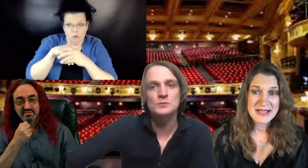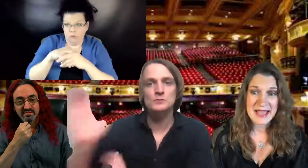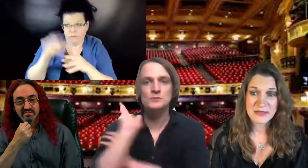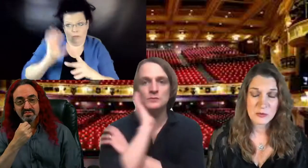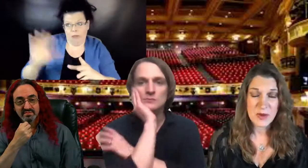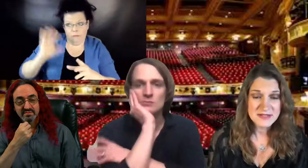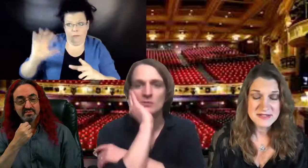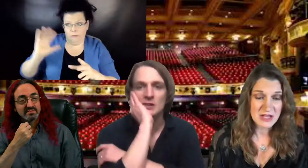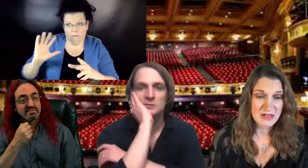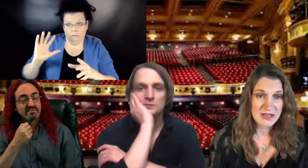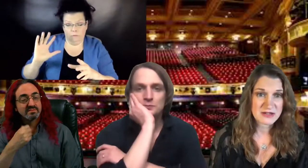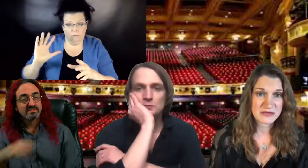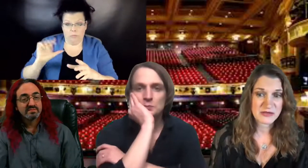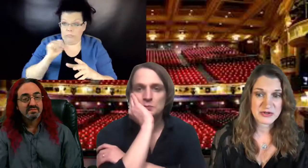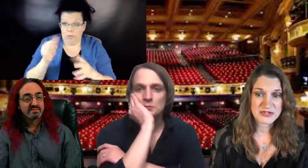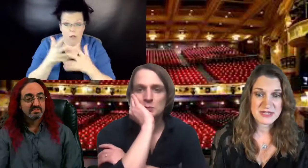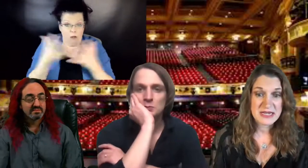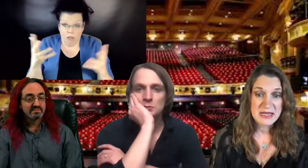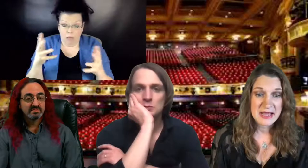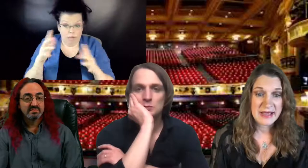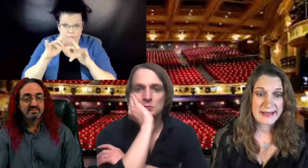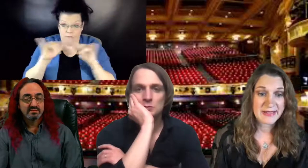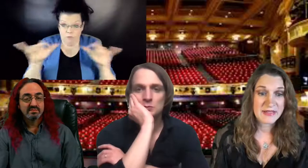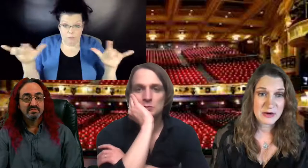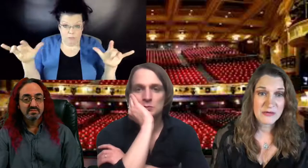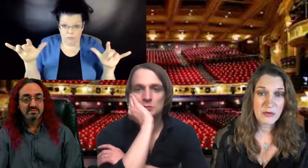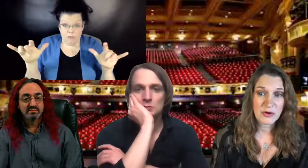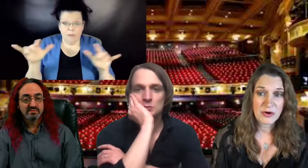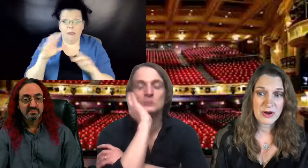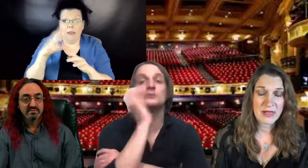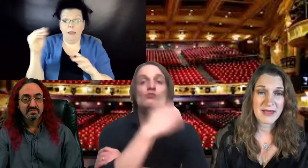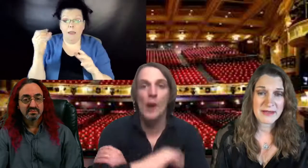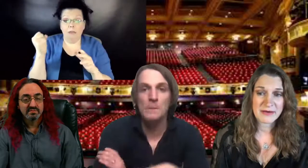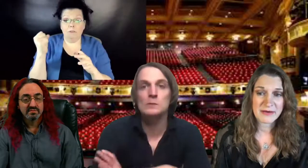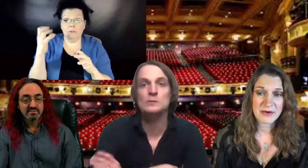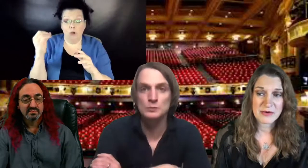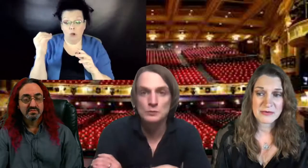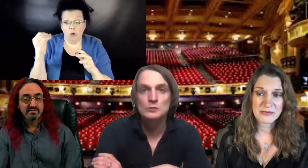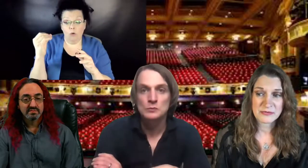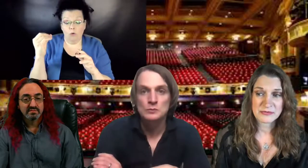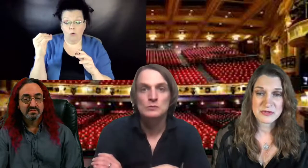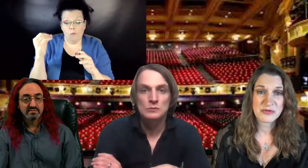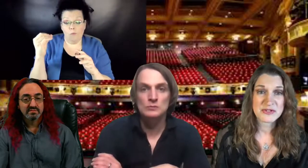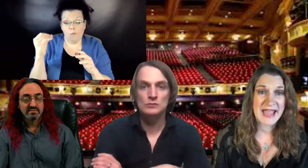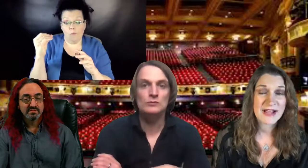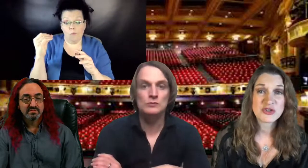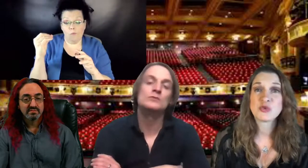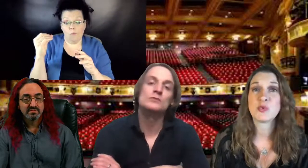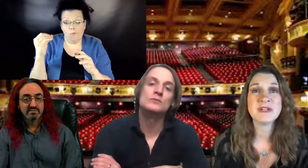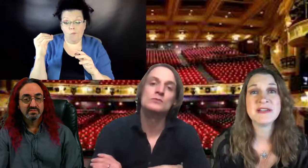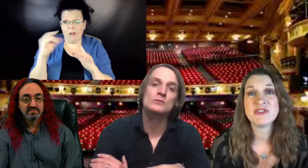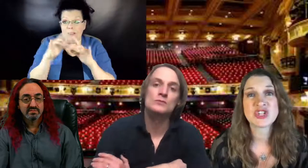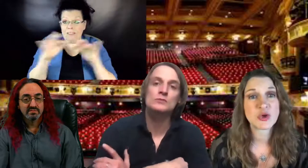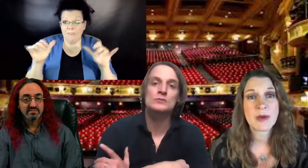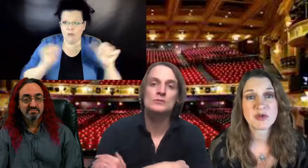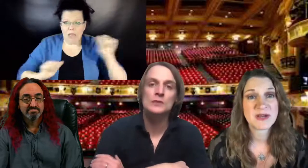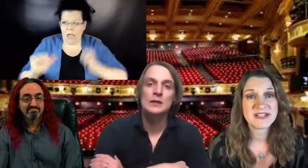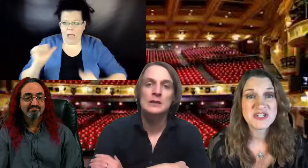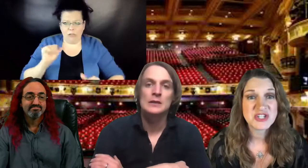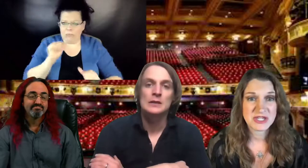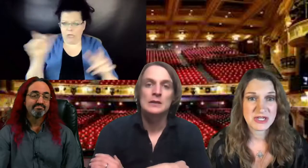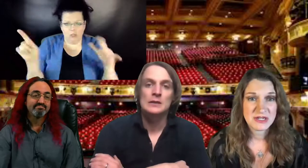then, and there wasn't a lot of diversity, and therefore a lot of diverse actors wouldn't even show